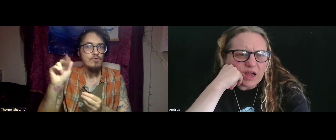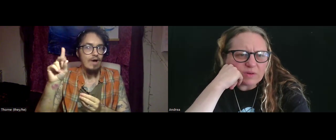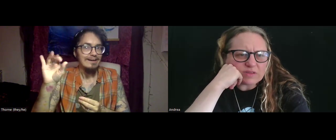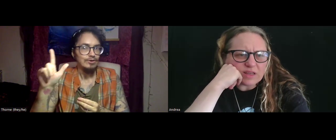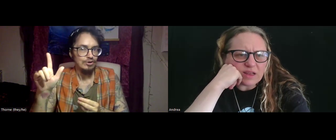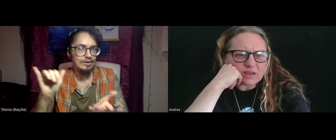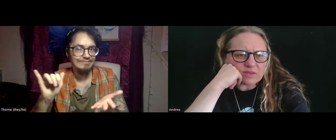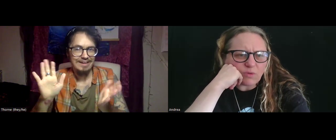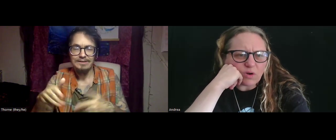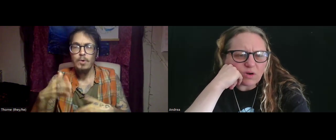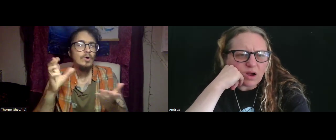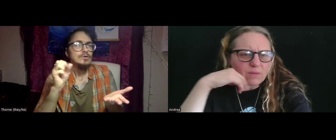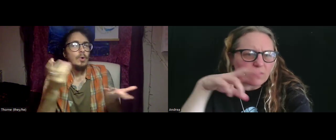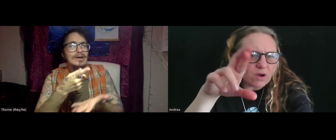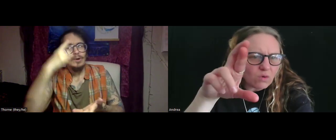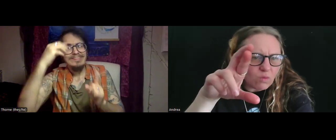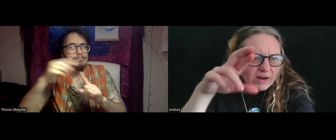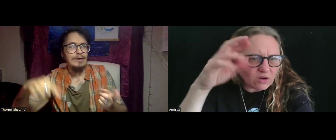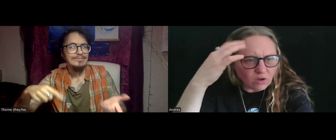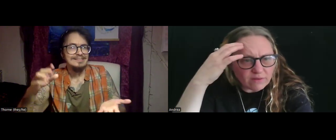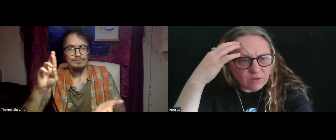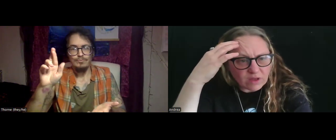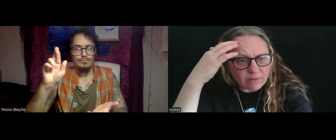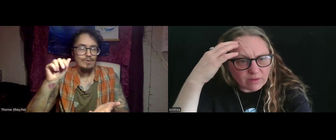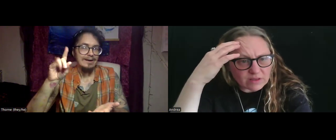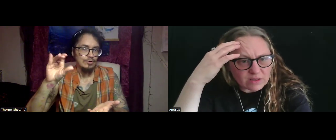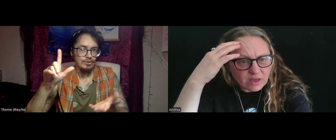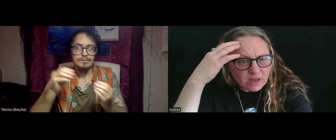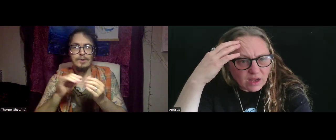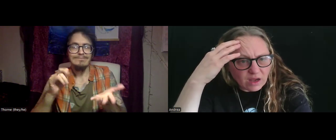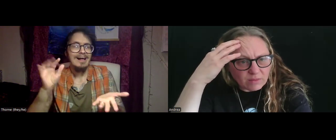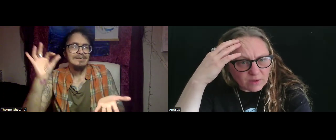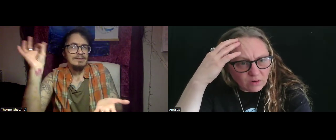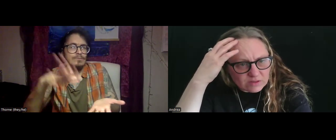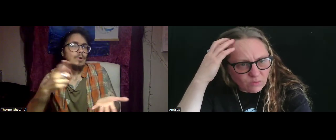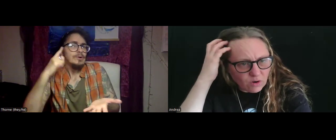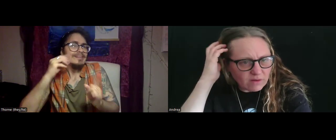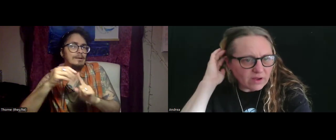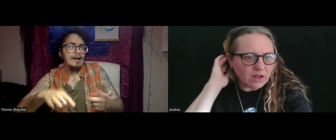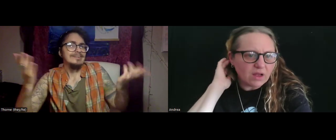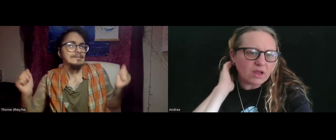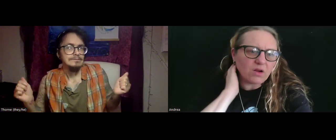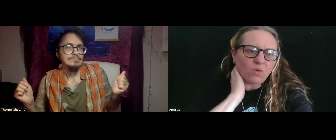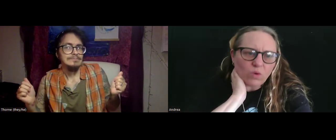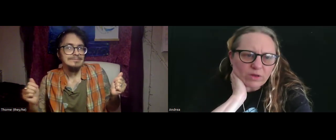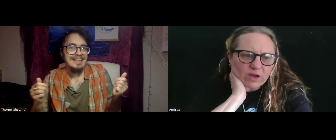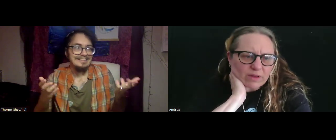would say that it's more radical if you think about this. It's more of a, what do you think about